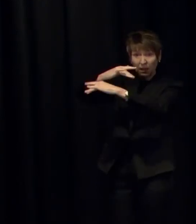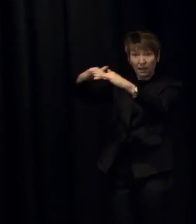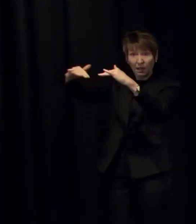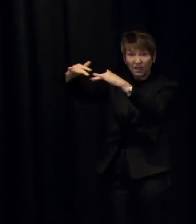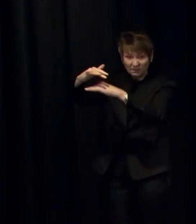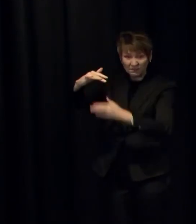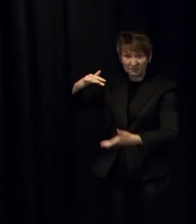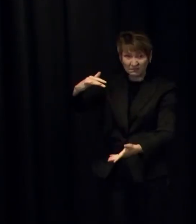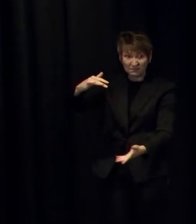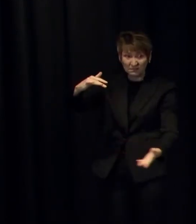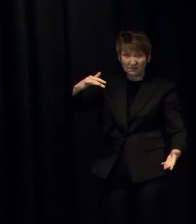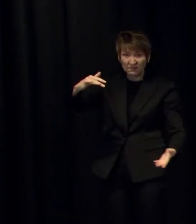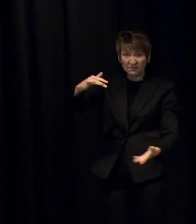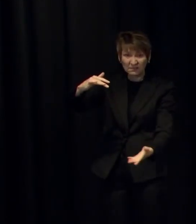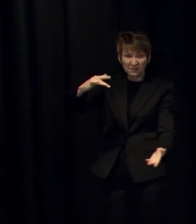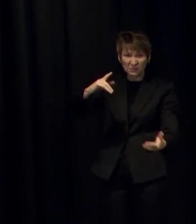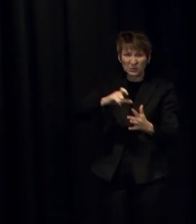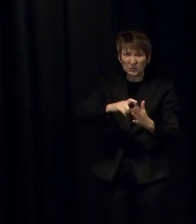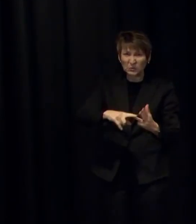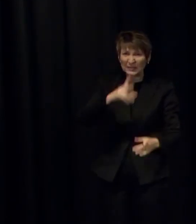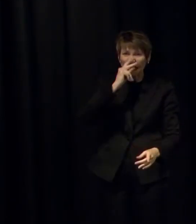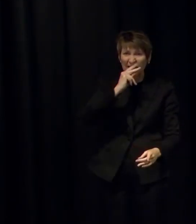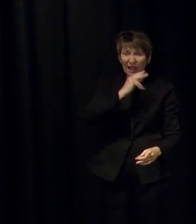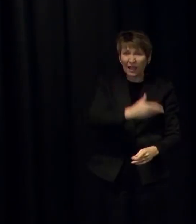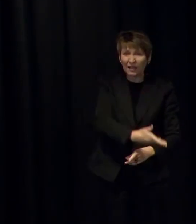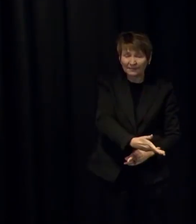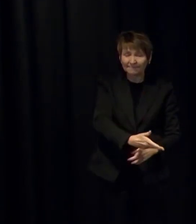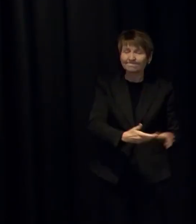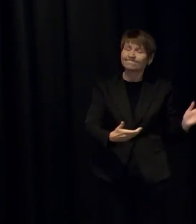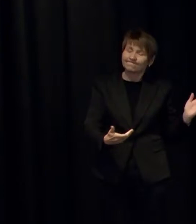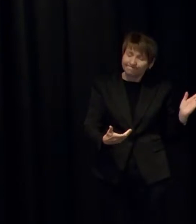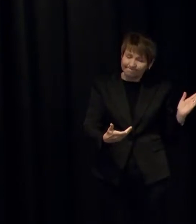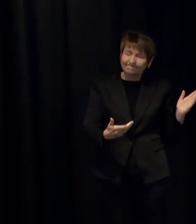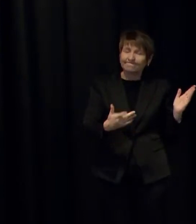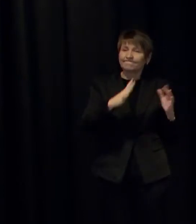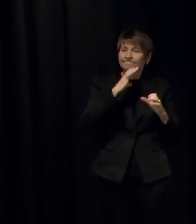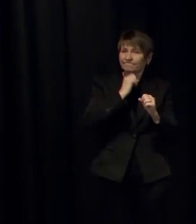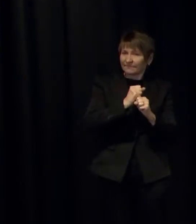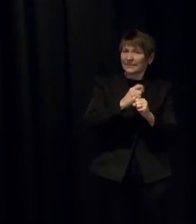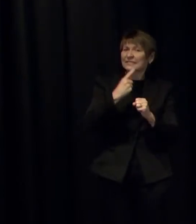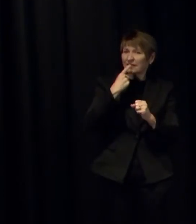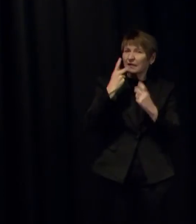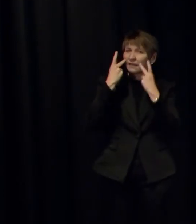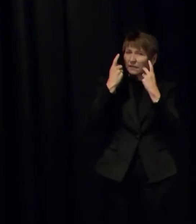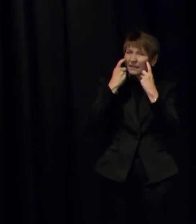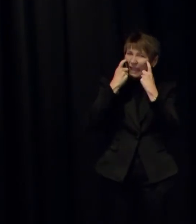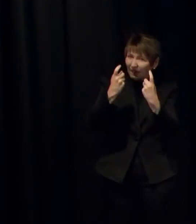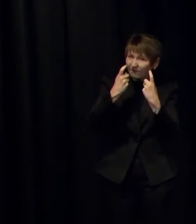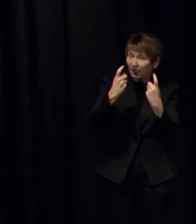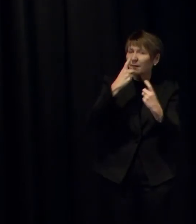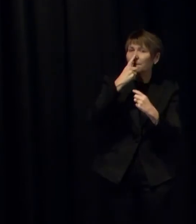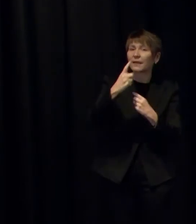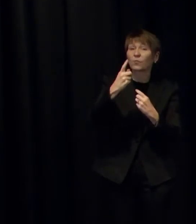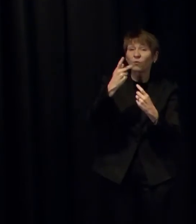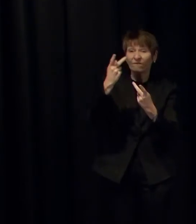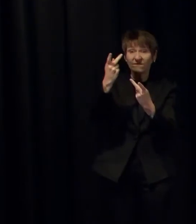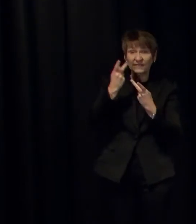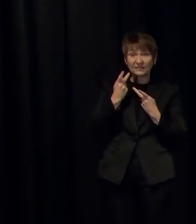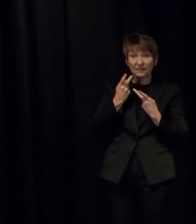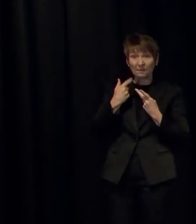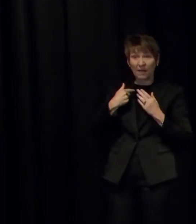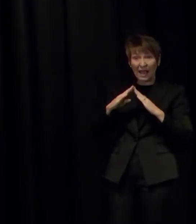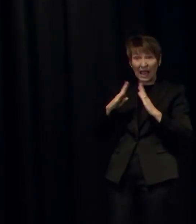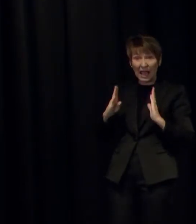certainly we're still messaging that. So in visits to homes, we're saying, be cognizant of that unvaccinated